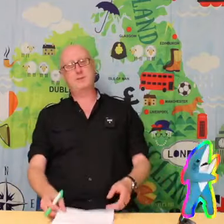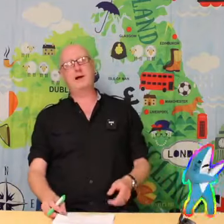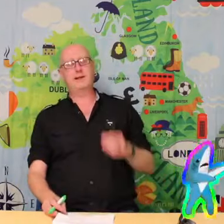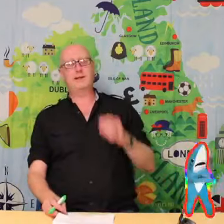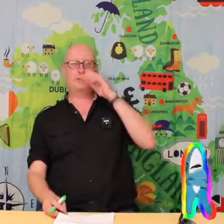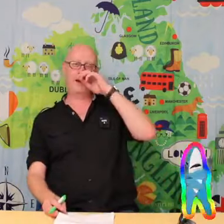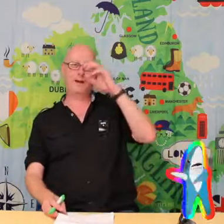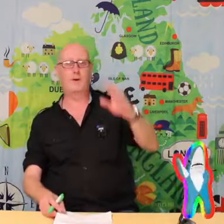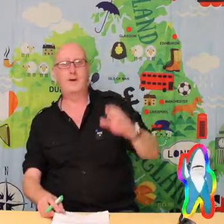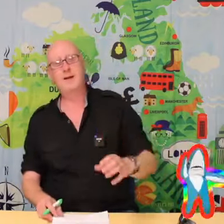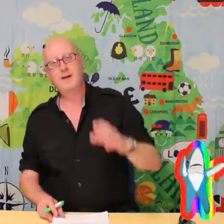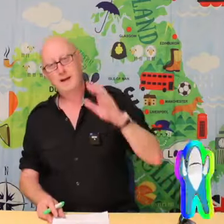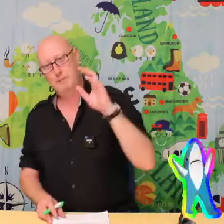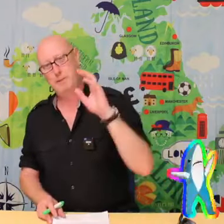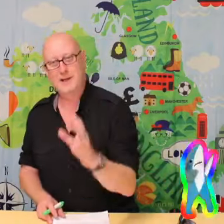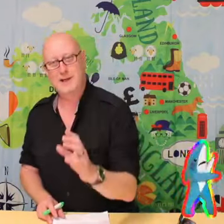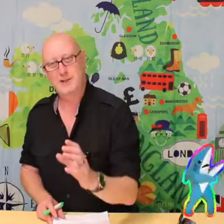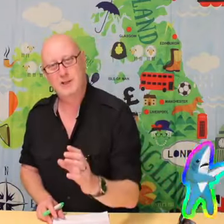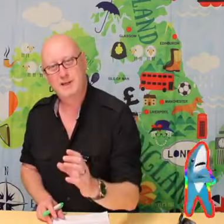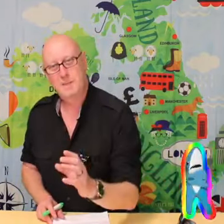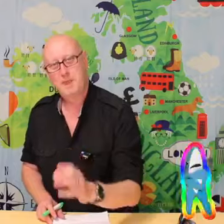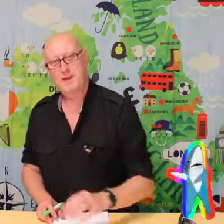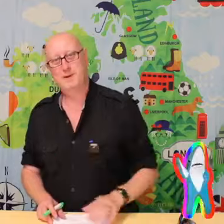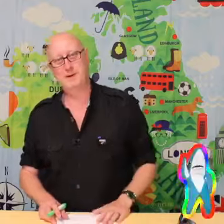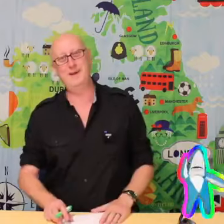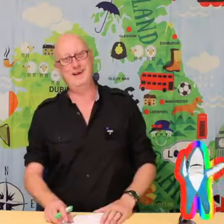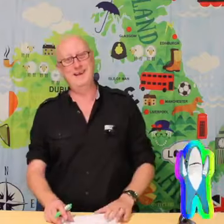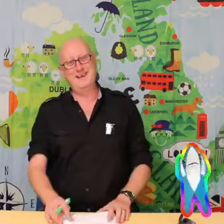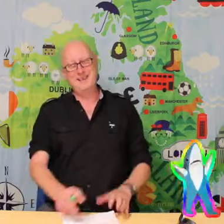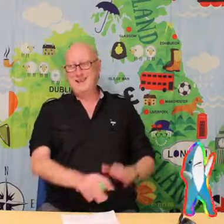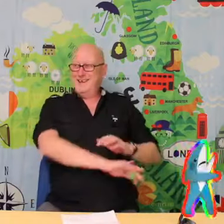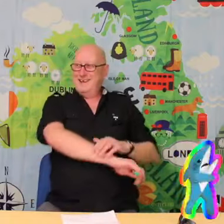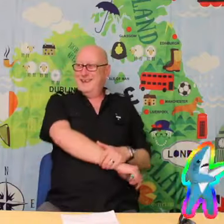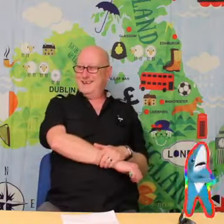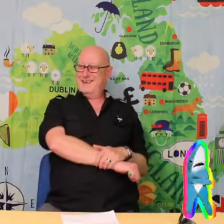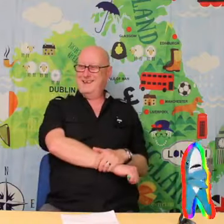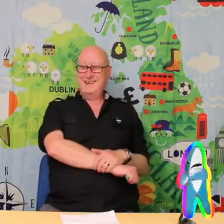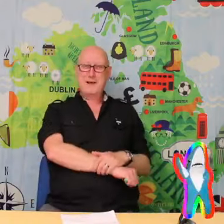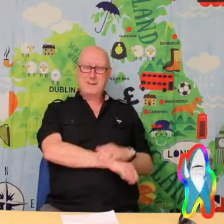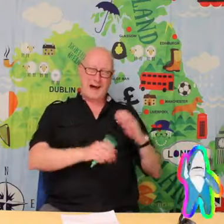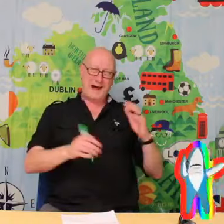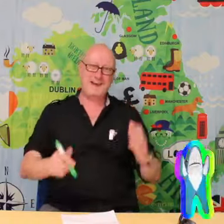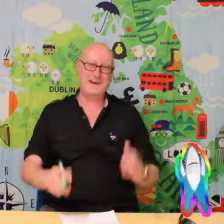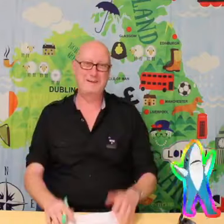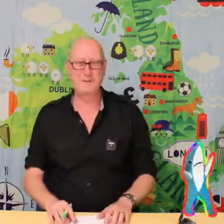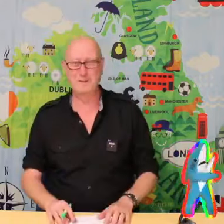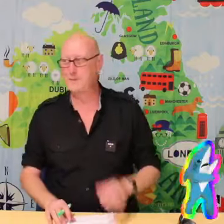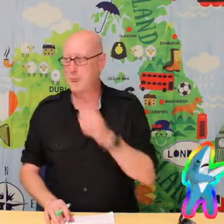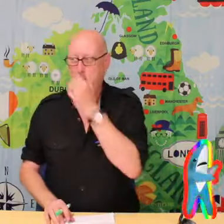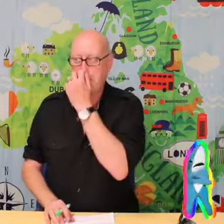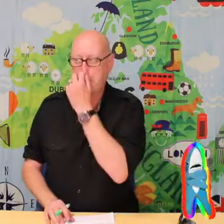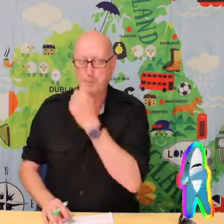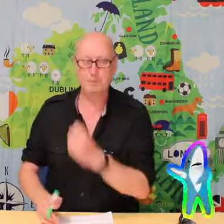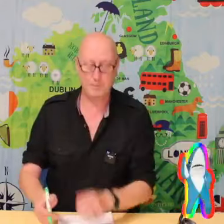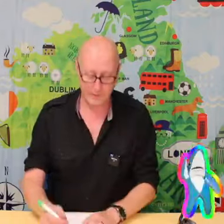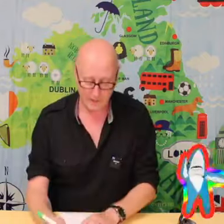then, I'm not Aqua, I'm Parnigadji. You know what I mean? Parnigadji. Parni. Finally, for the time